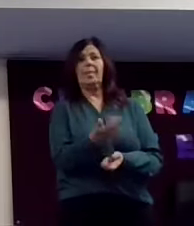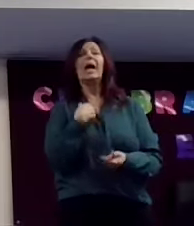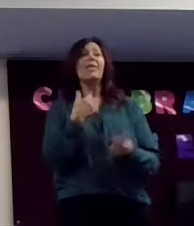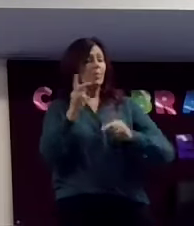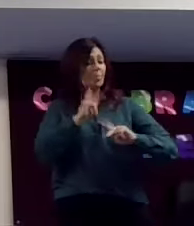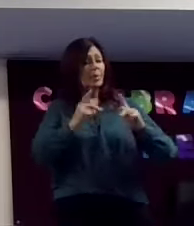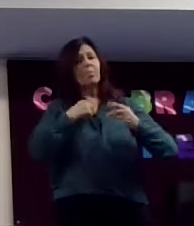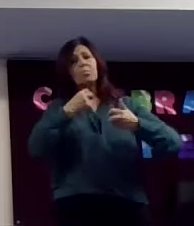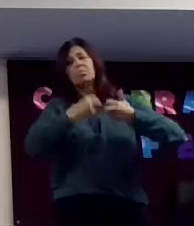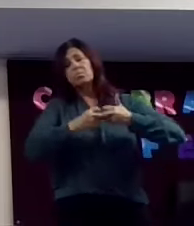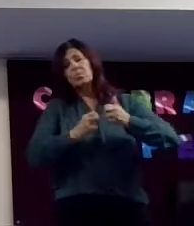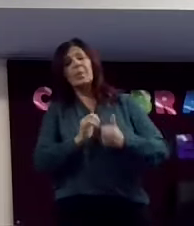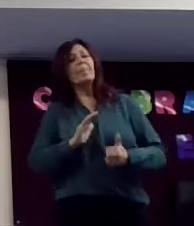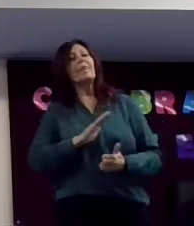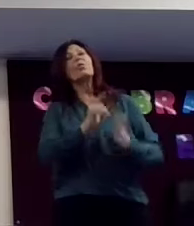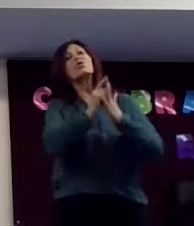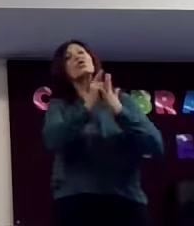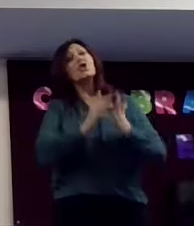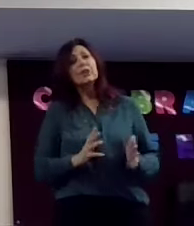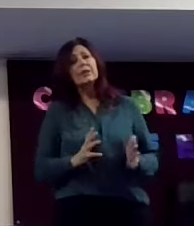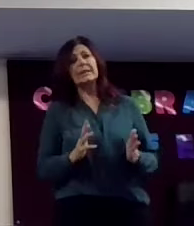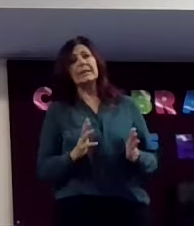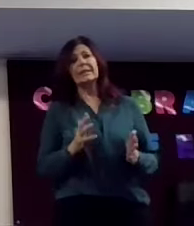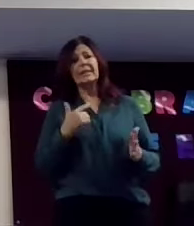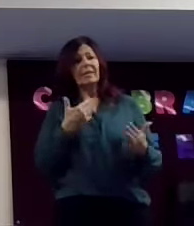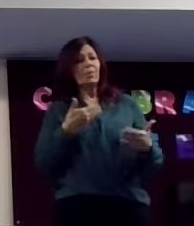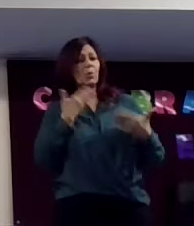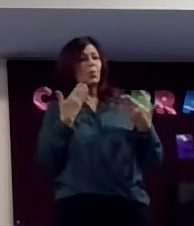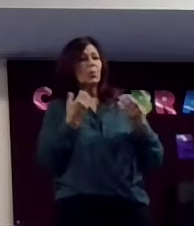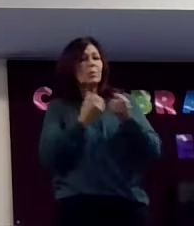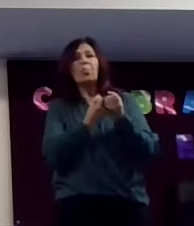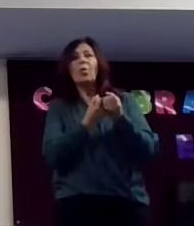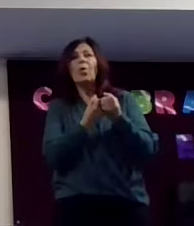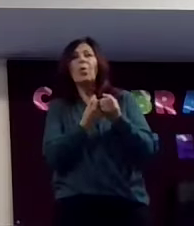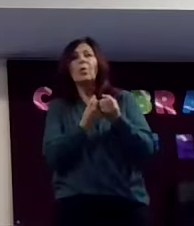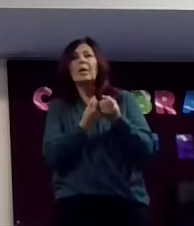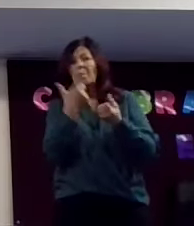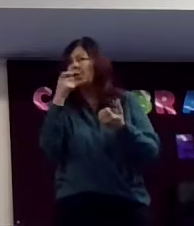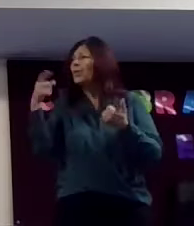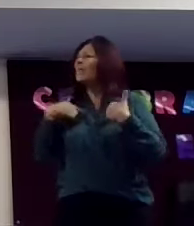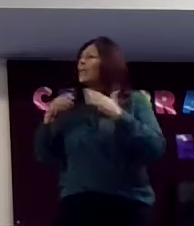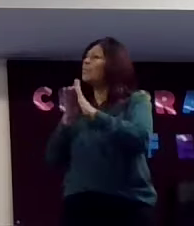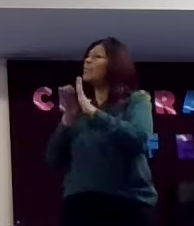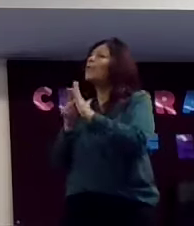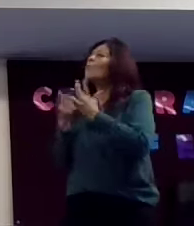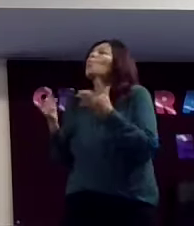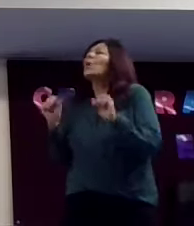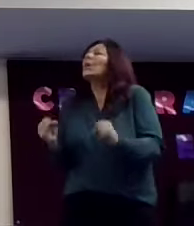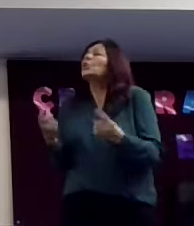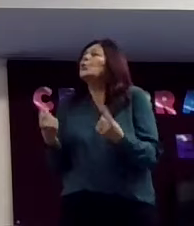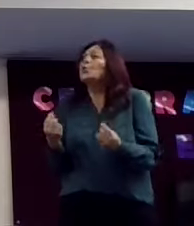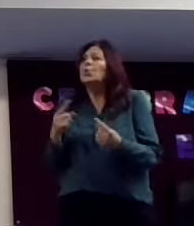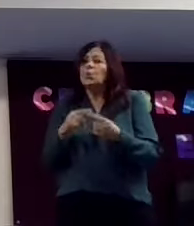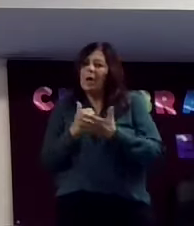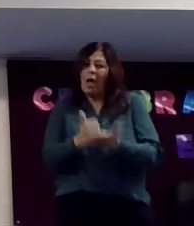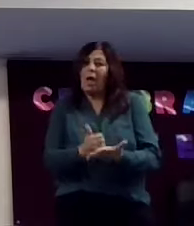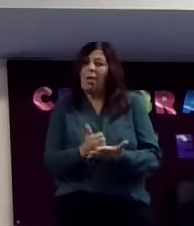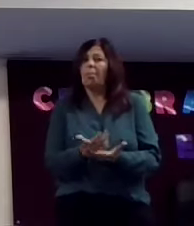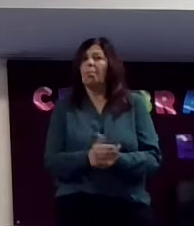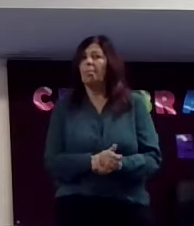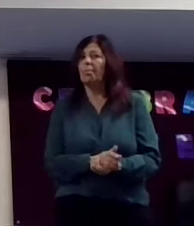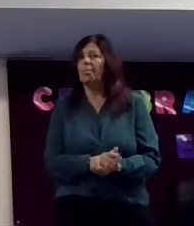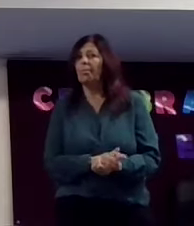consumers that have troubles with their attorney and they don't have the support that they need. Like, what can, because you have that background, what can you do to help in that